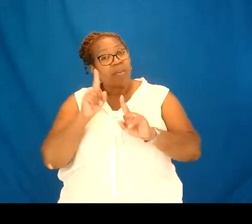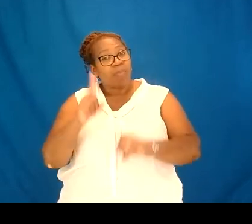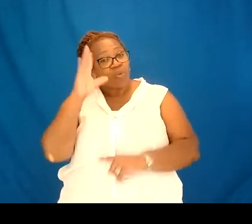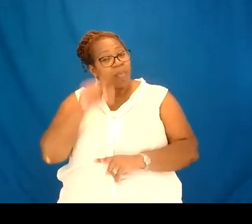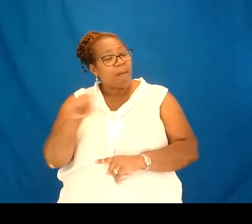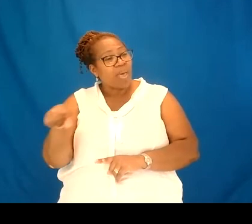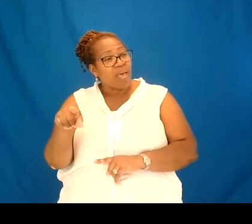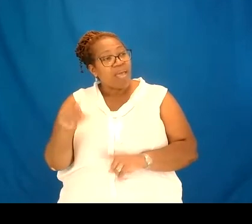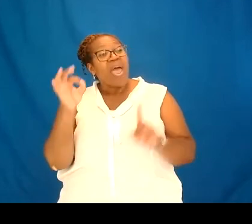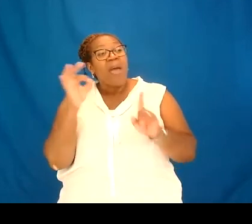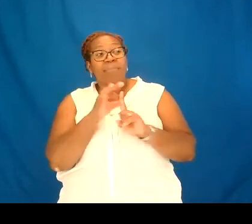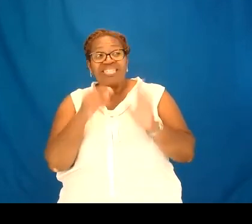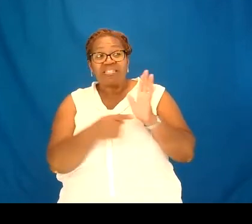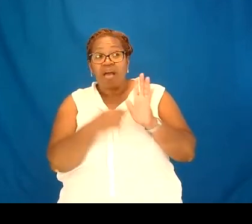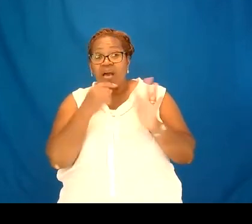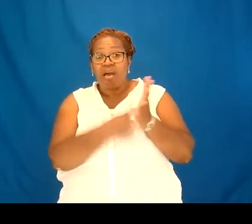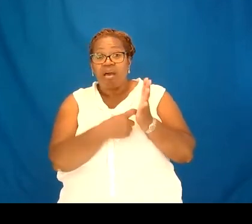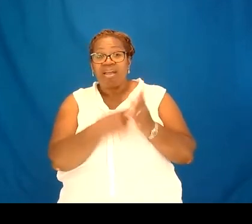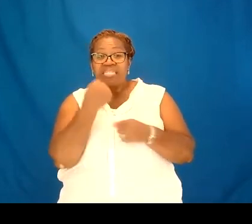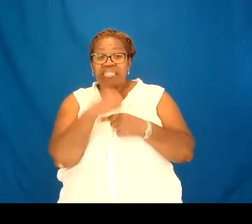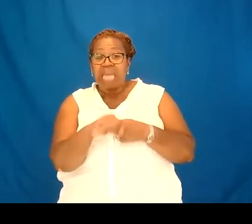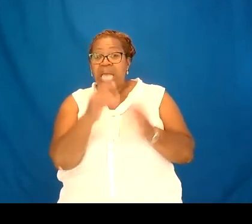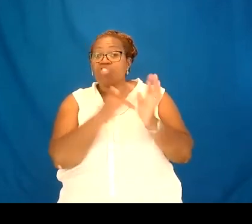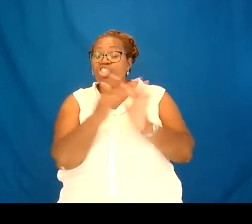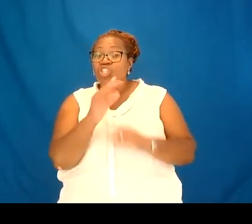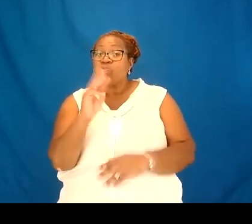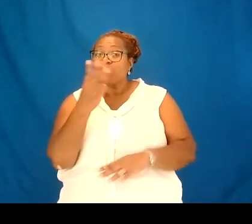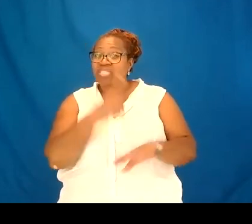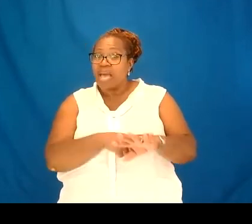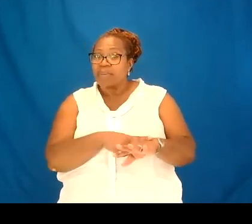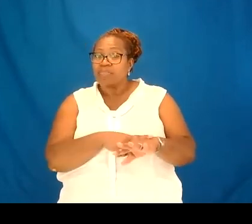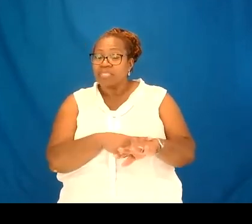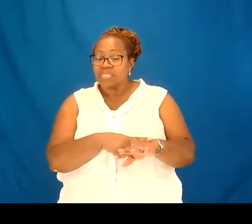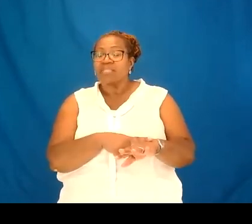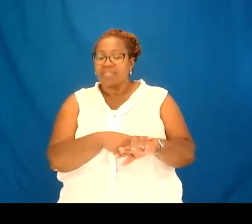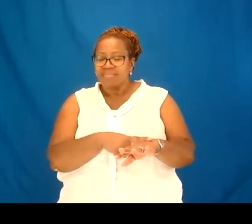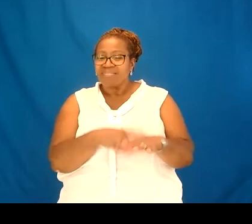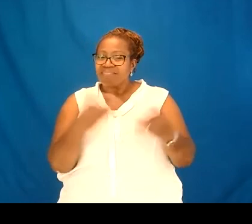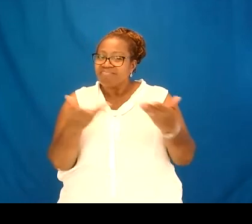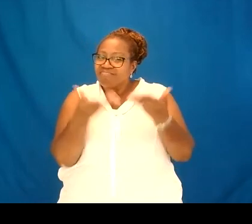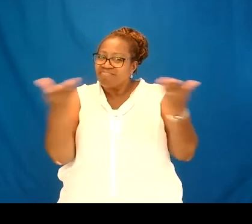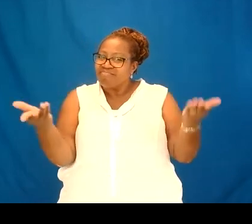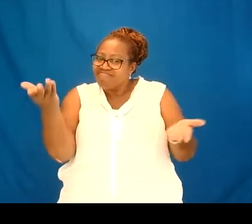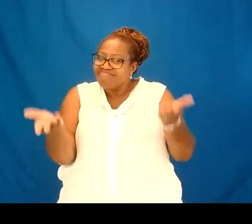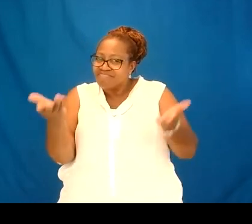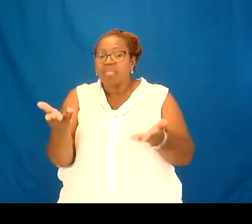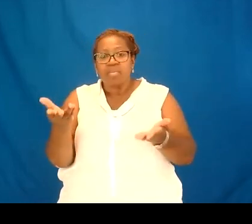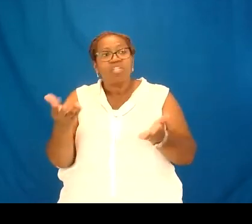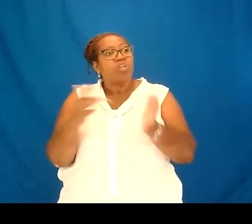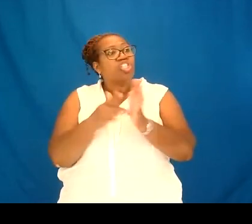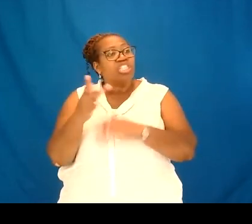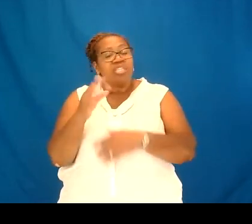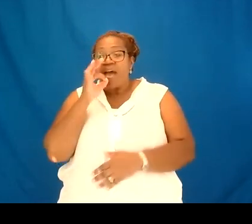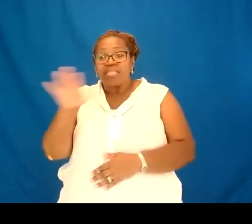3 times to take care of the sheep, take care of Jesus' friends.